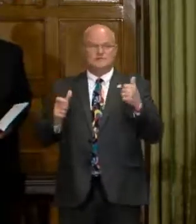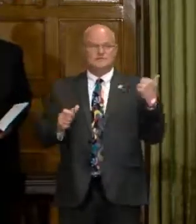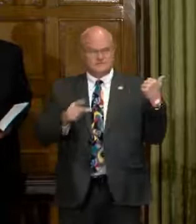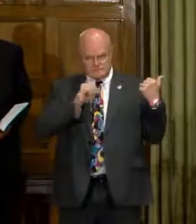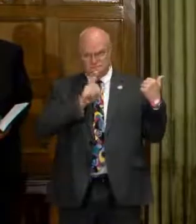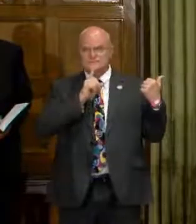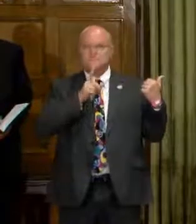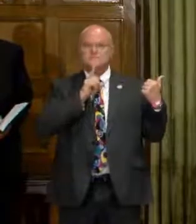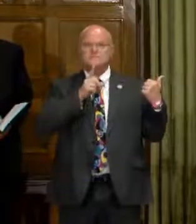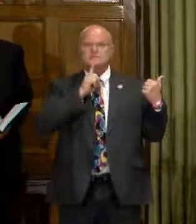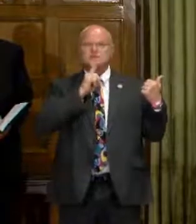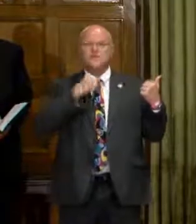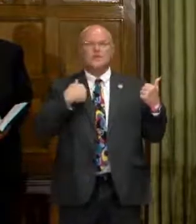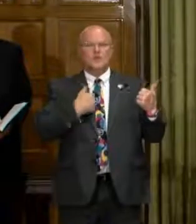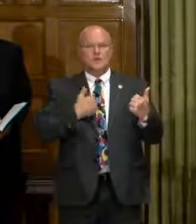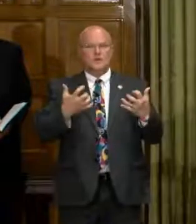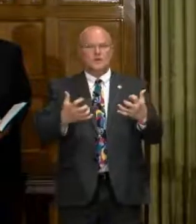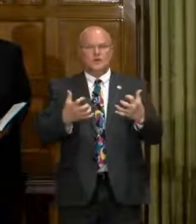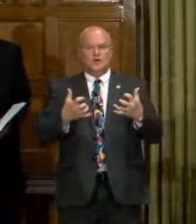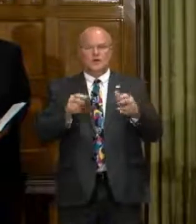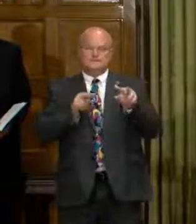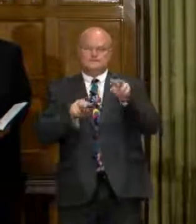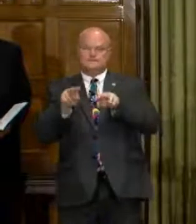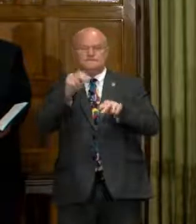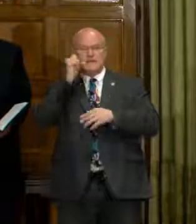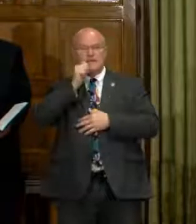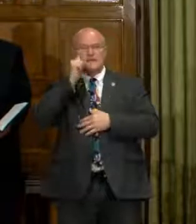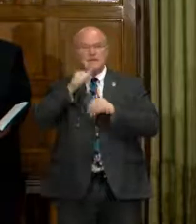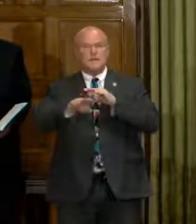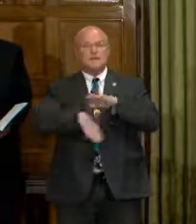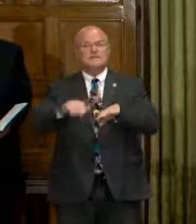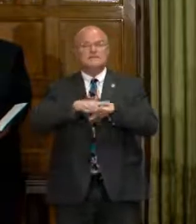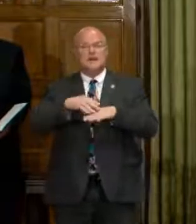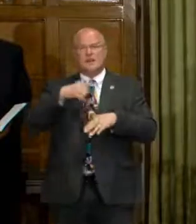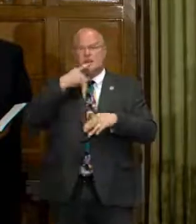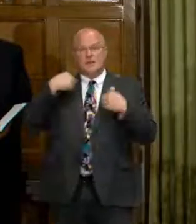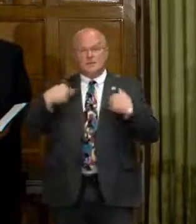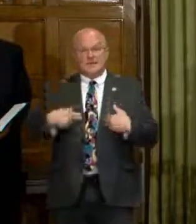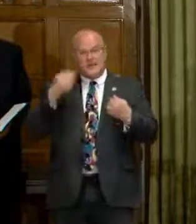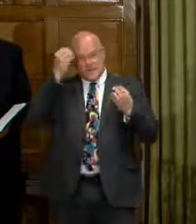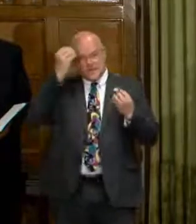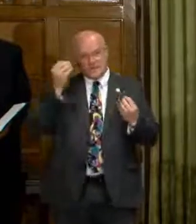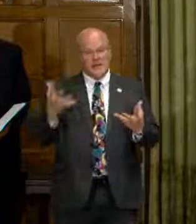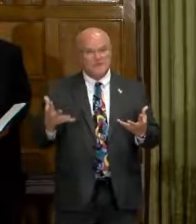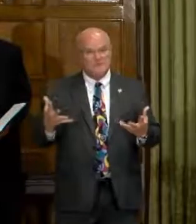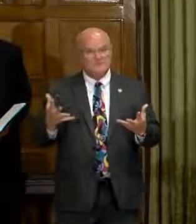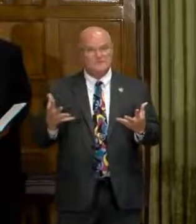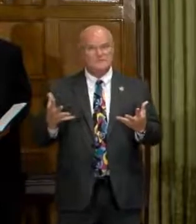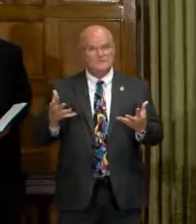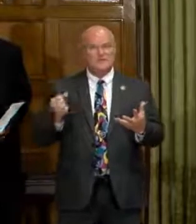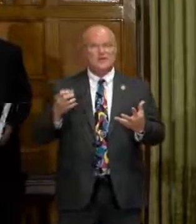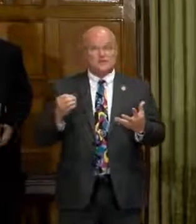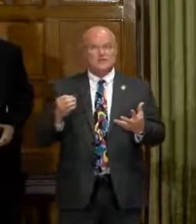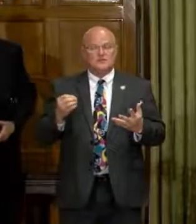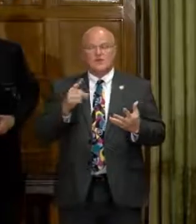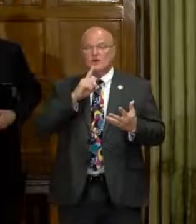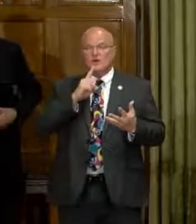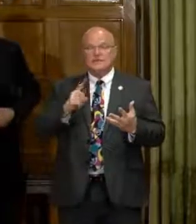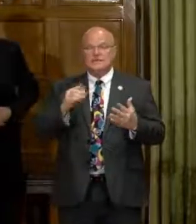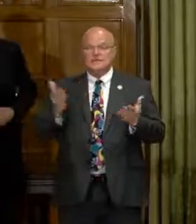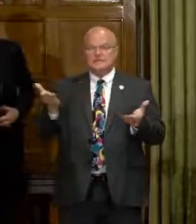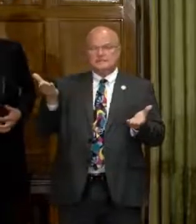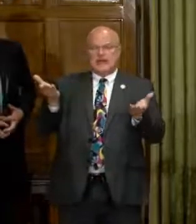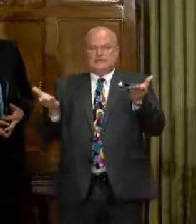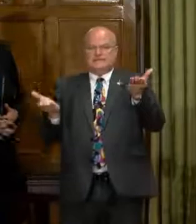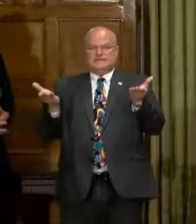Certainly. You want to gauge it every day based upon the public health information. And so it's a